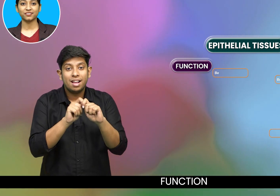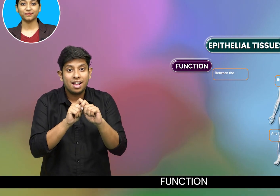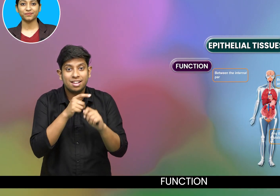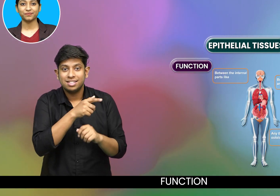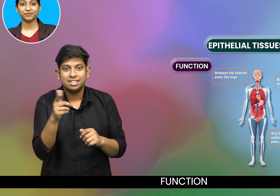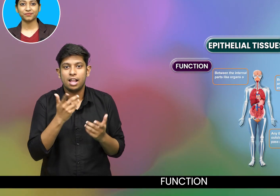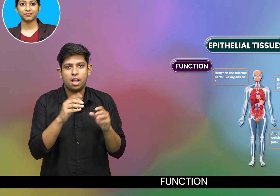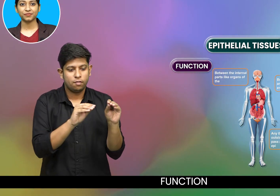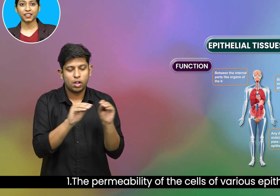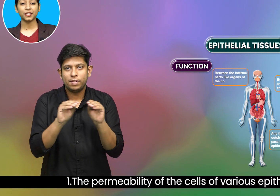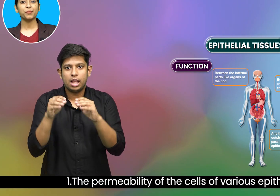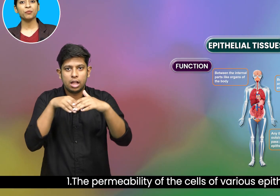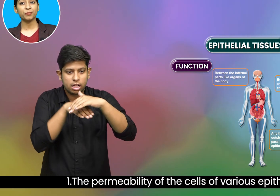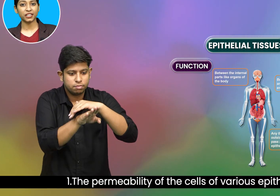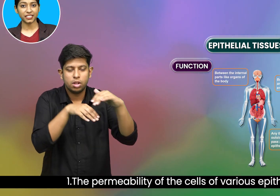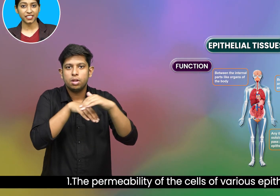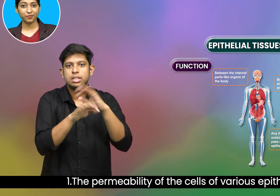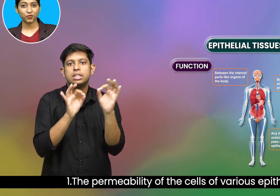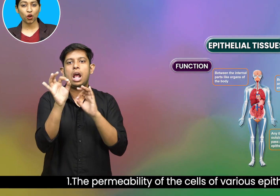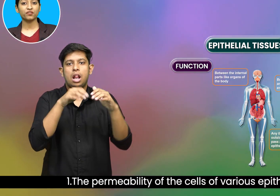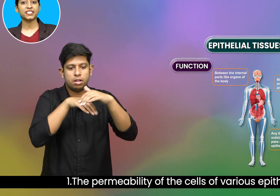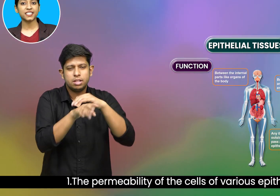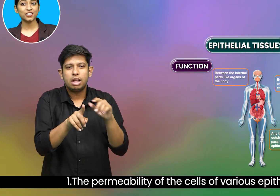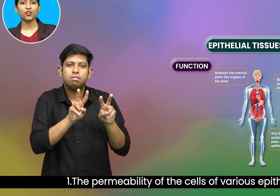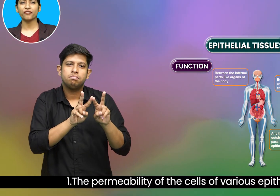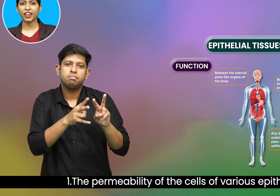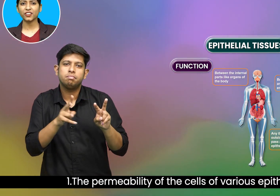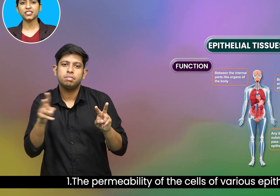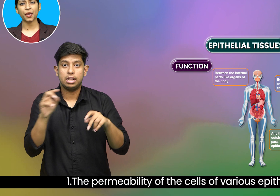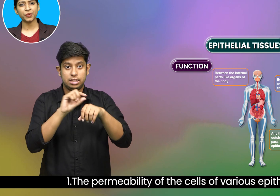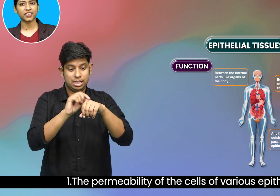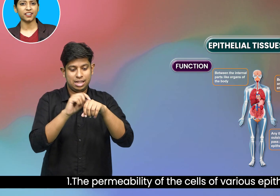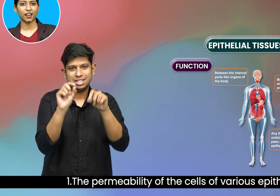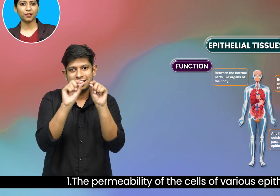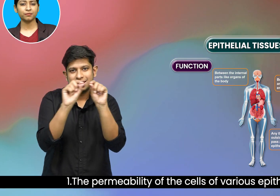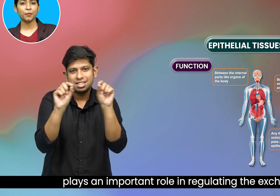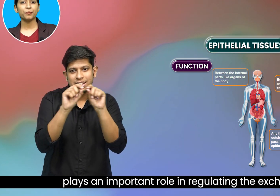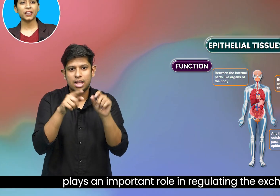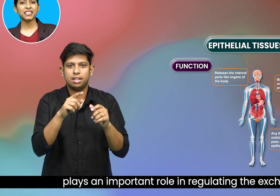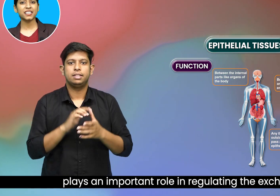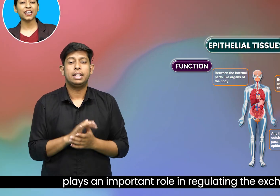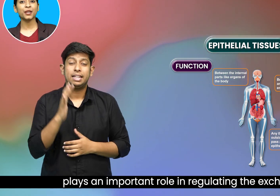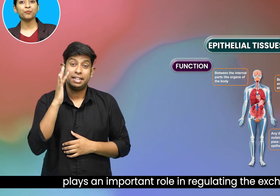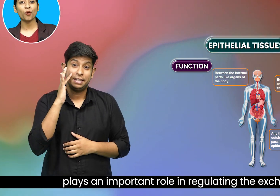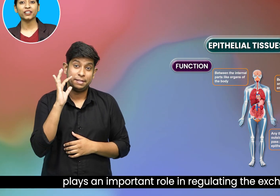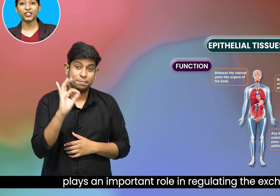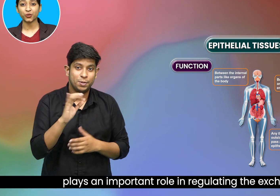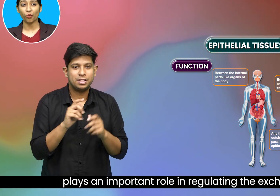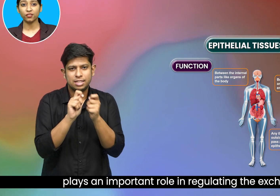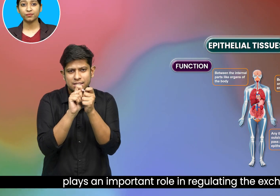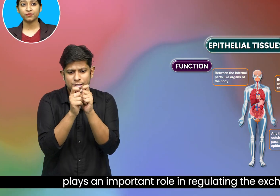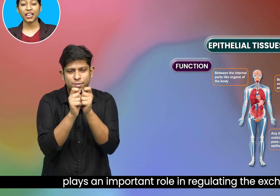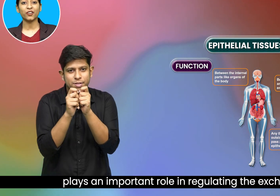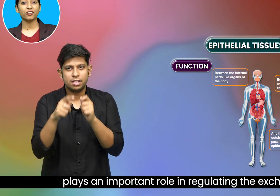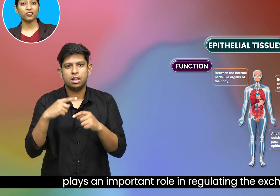Function. The permeability of the cells of various epithelia plays an important